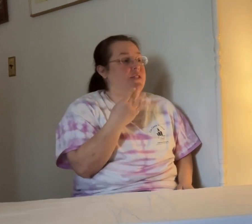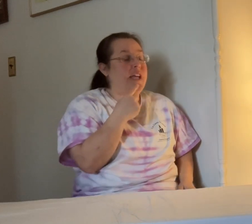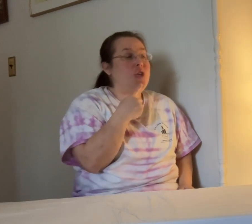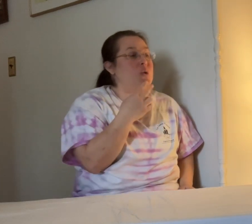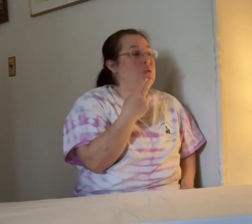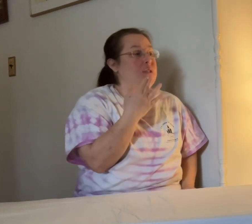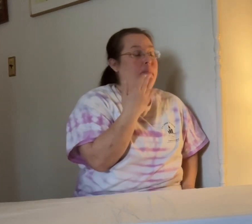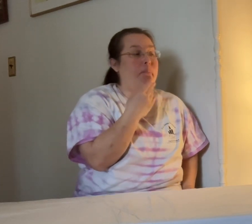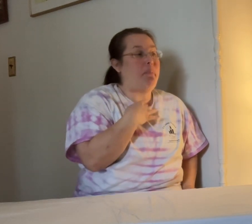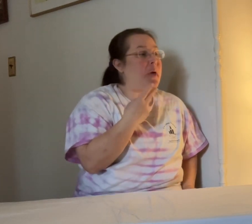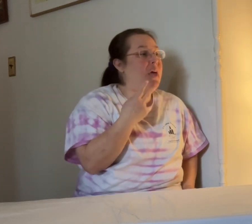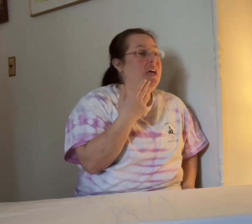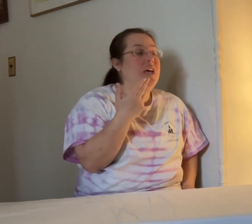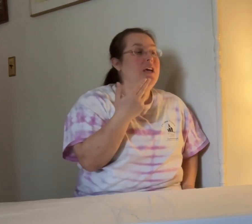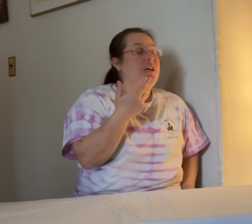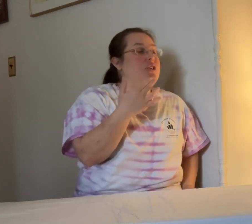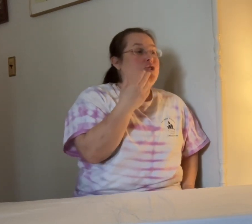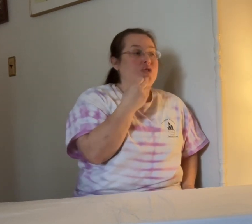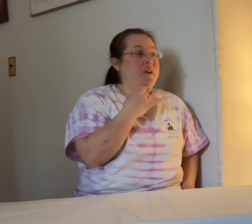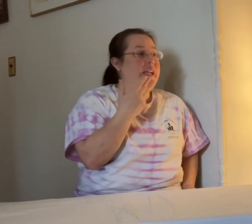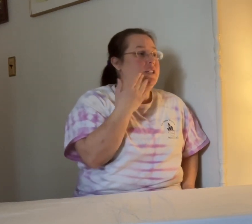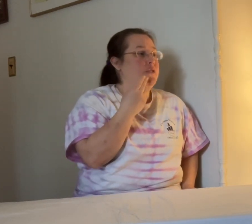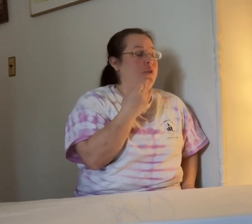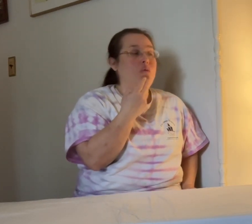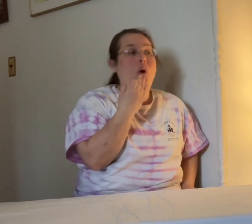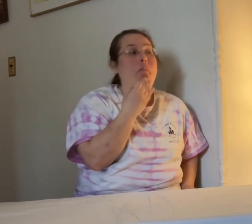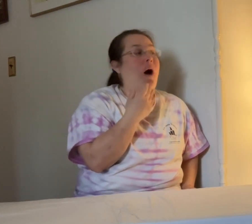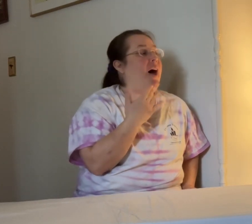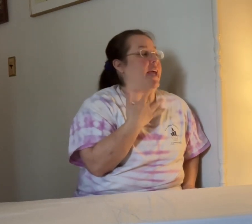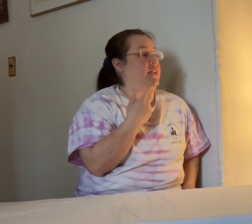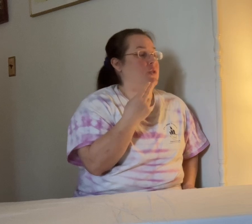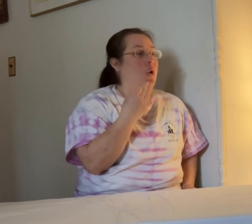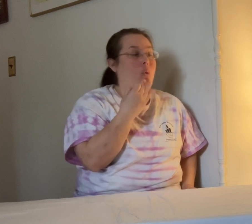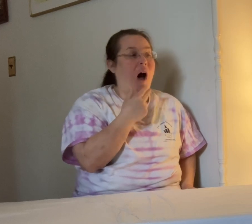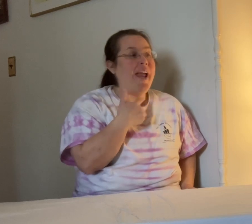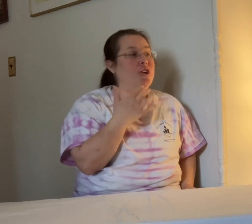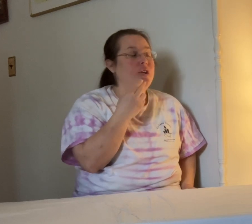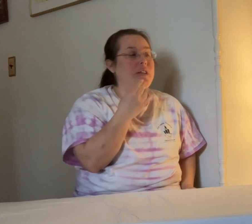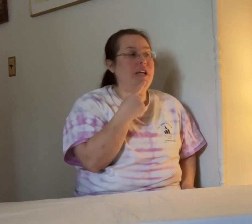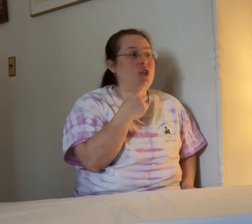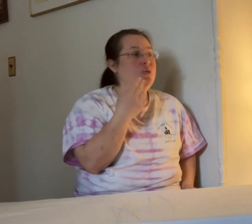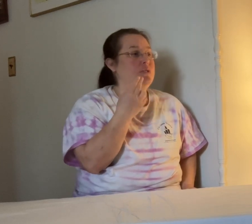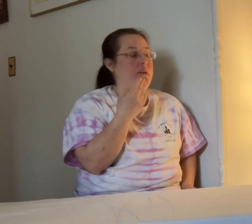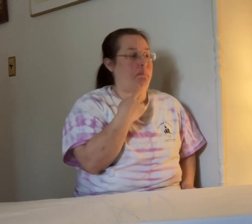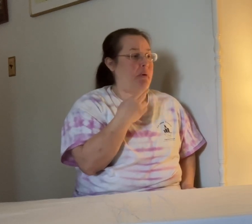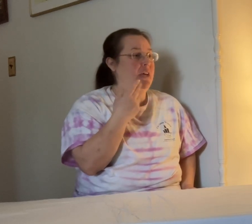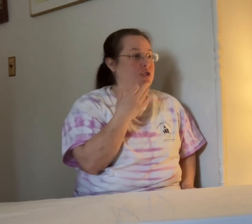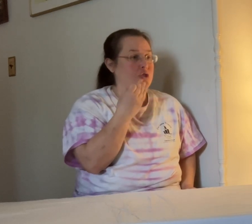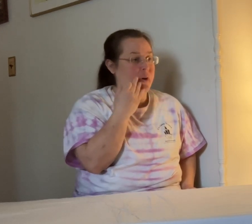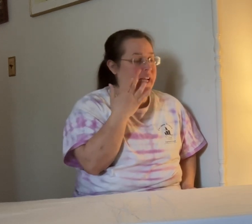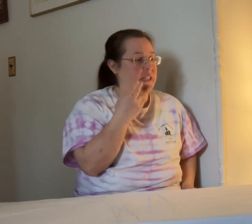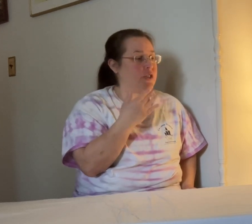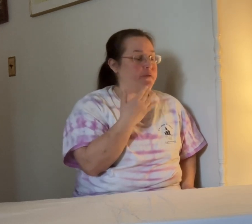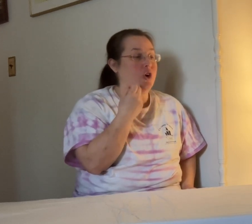They use the big screens for robotics. Why couldn't they use the big screens for